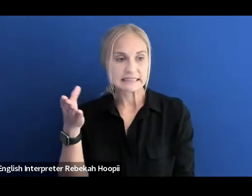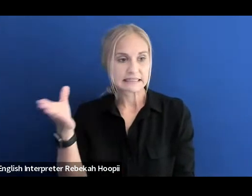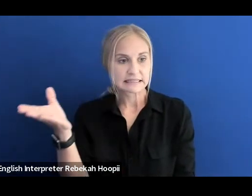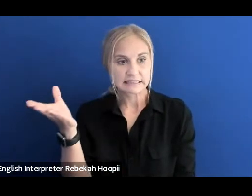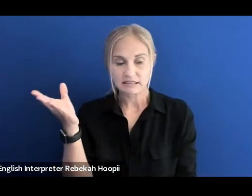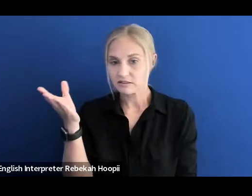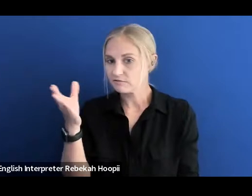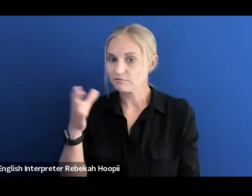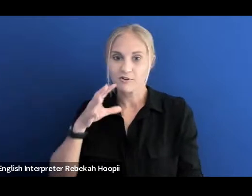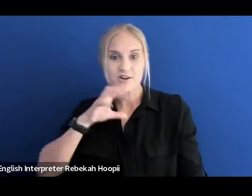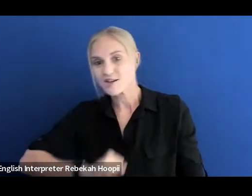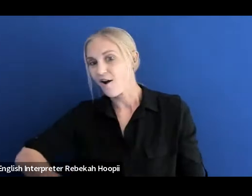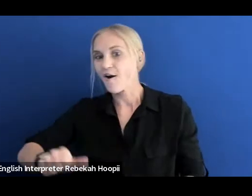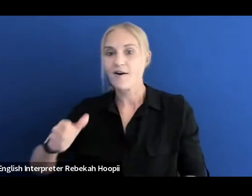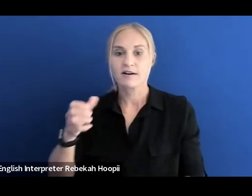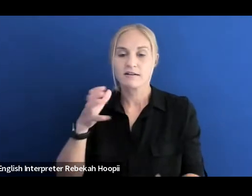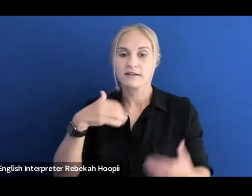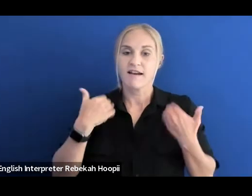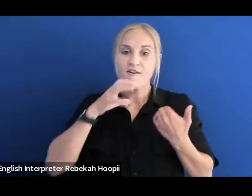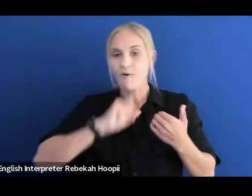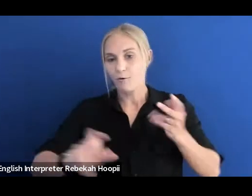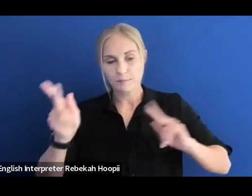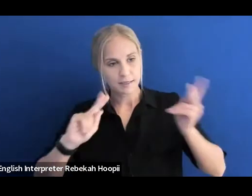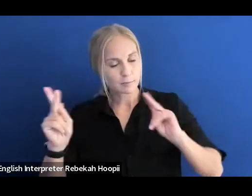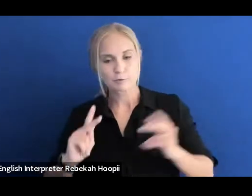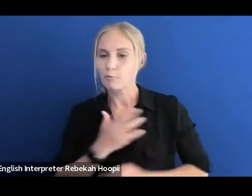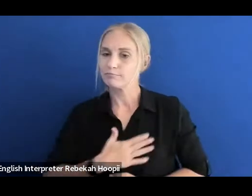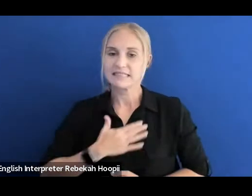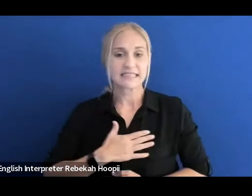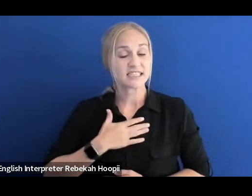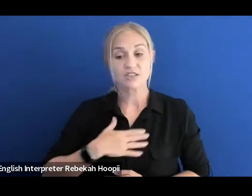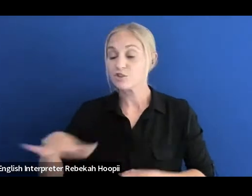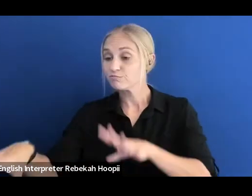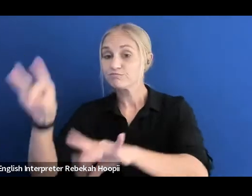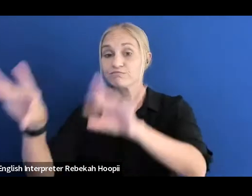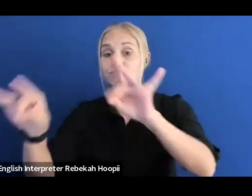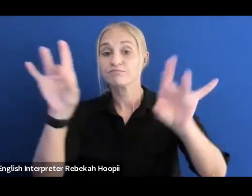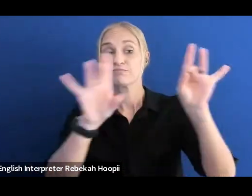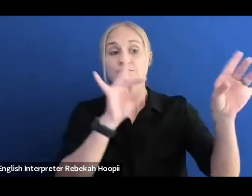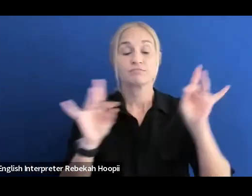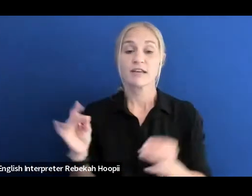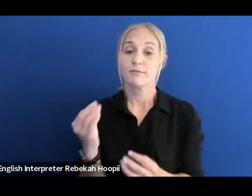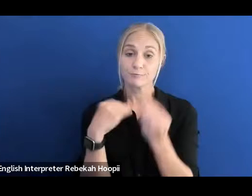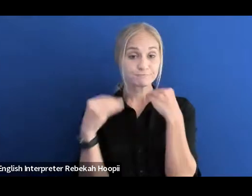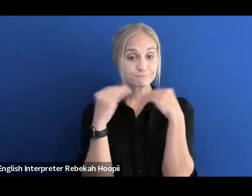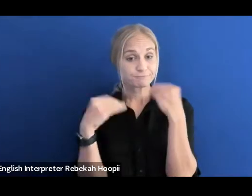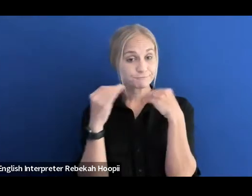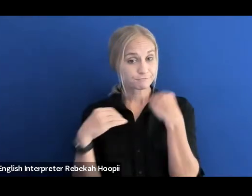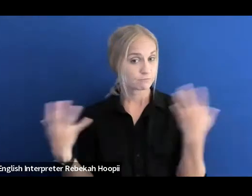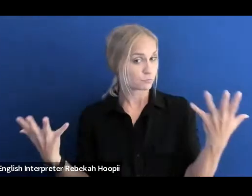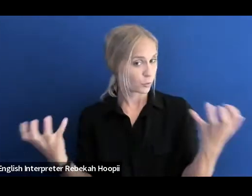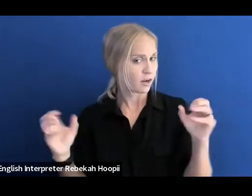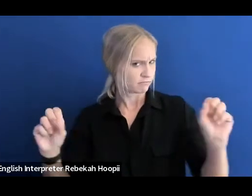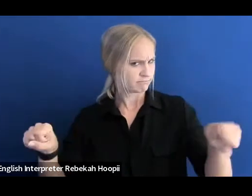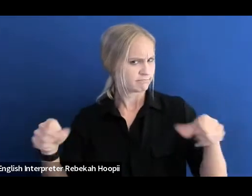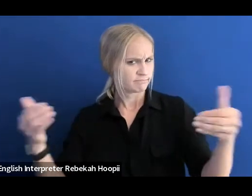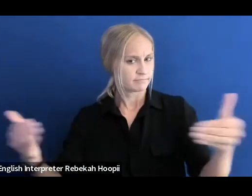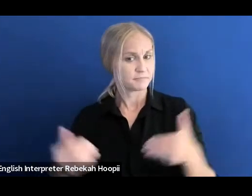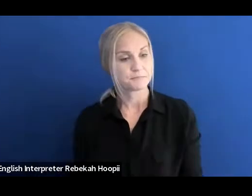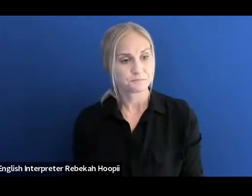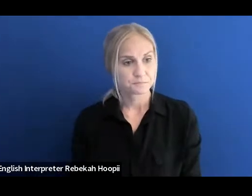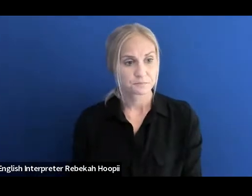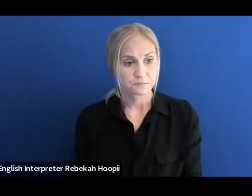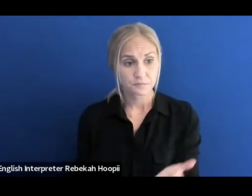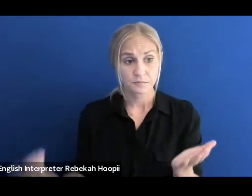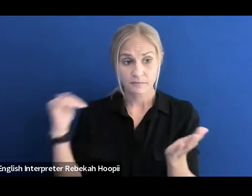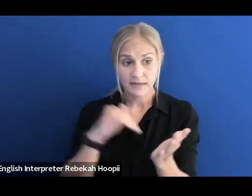young and old, we have stuff. So please feel free to just grab something if you just want to fill us something to snack on. And again,